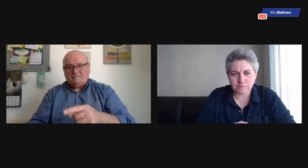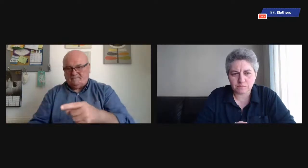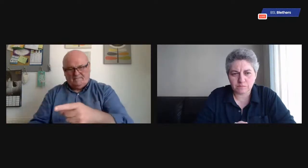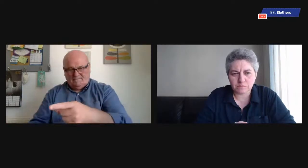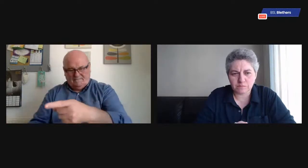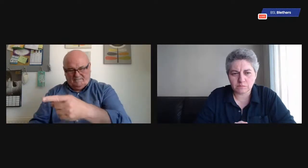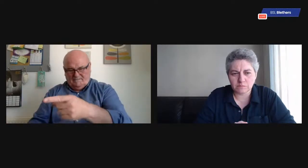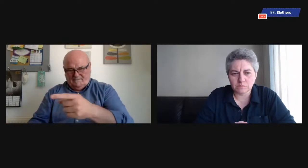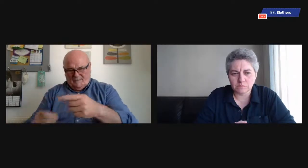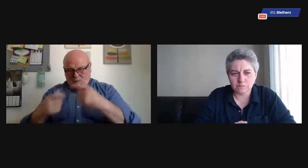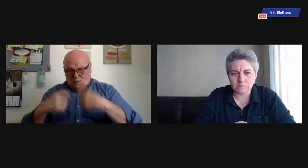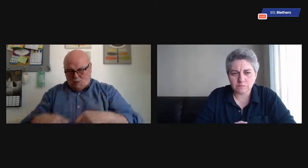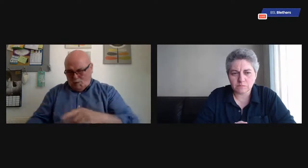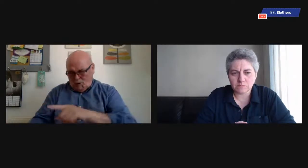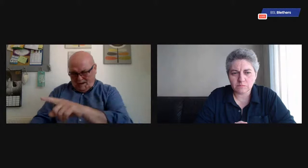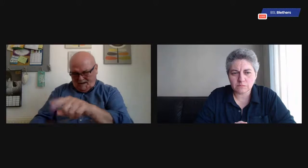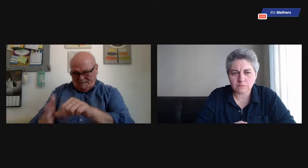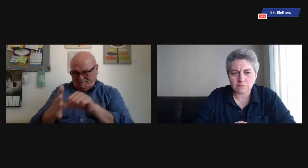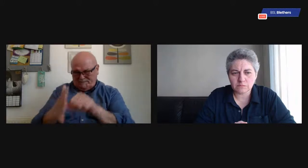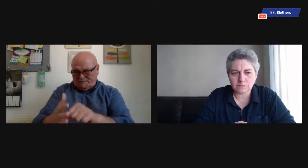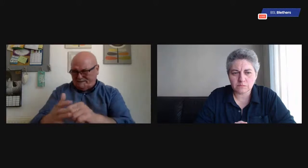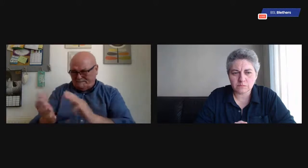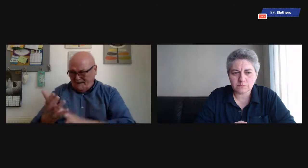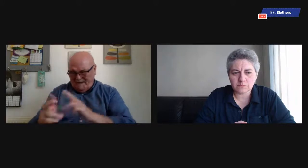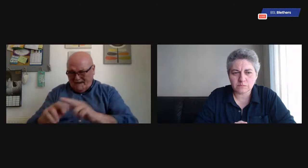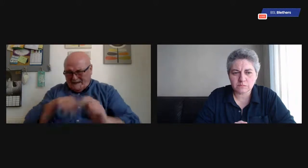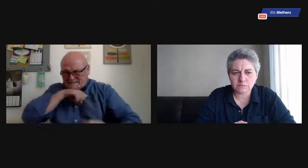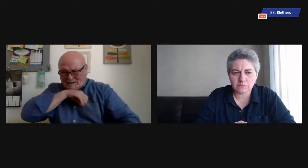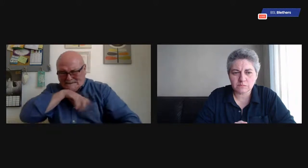explain how things actually work,